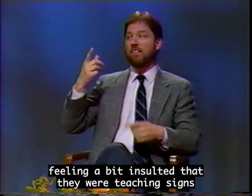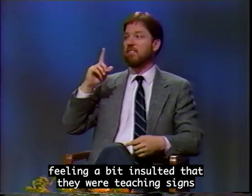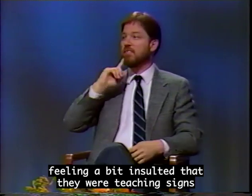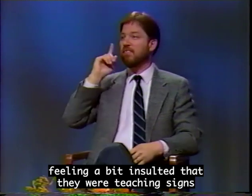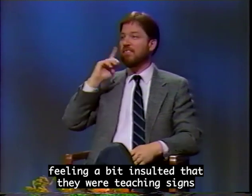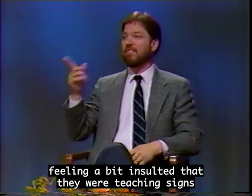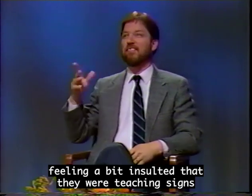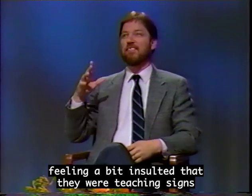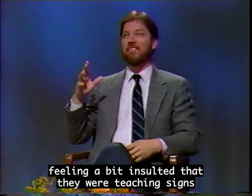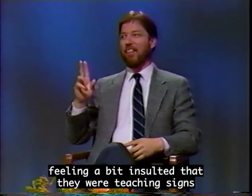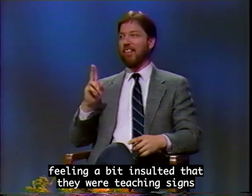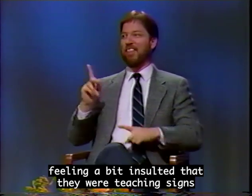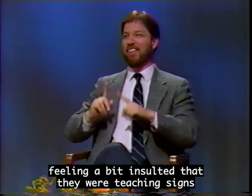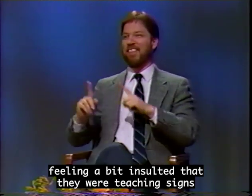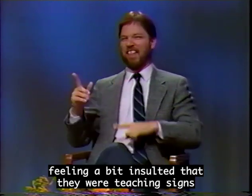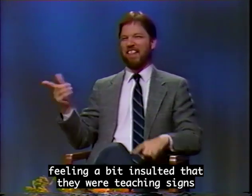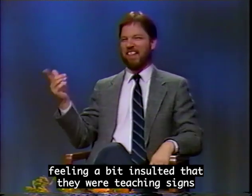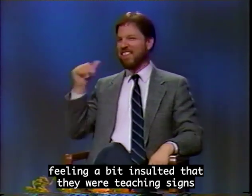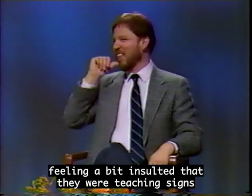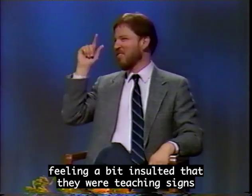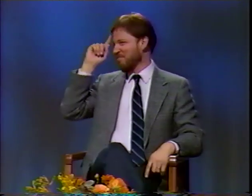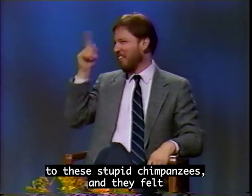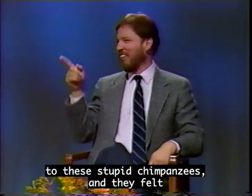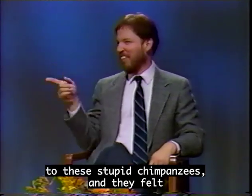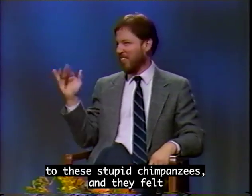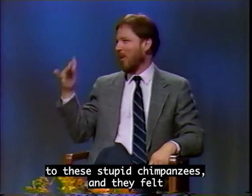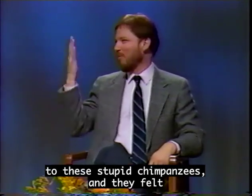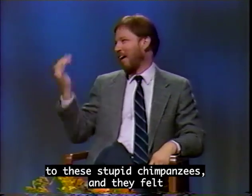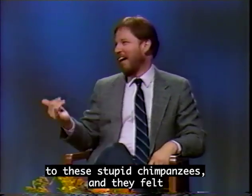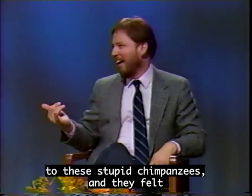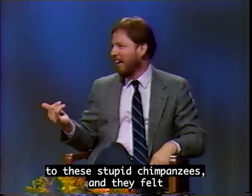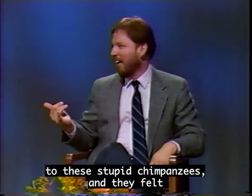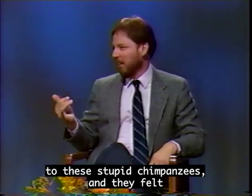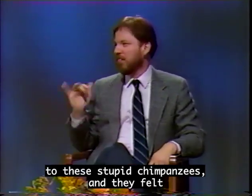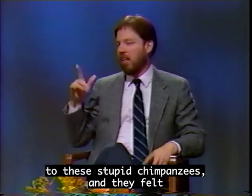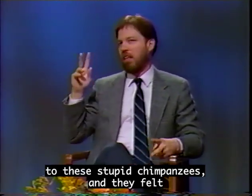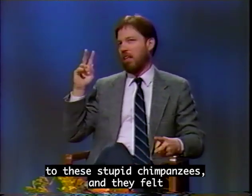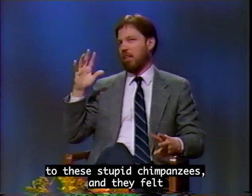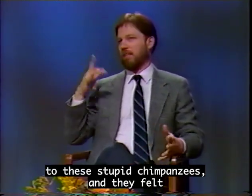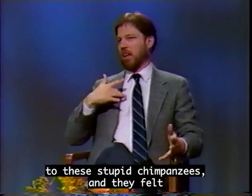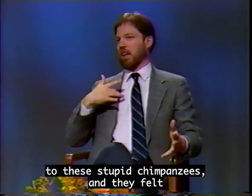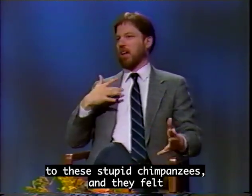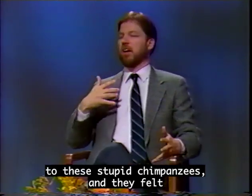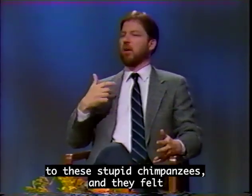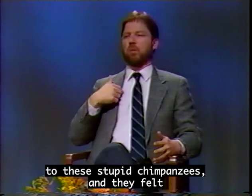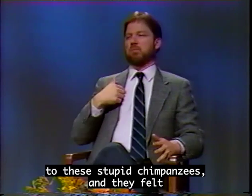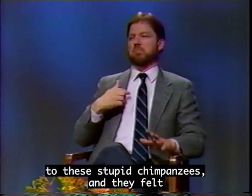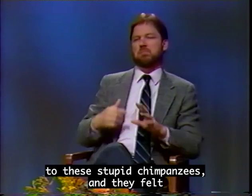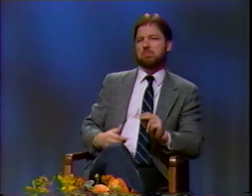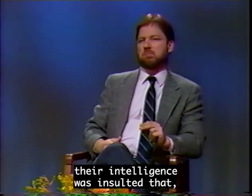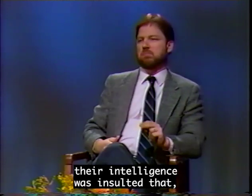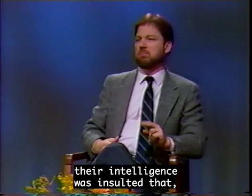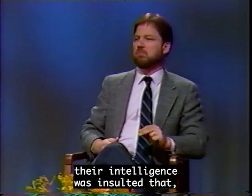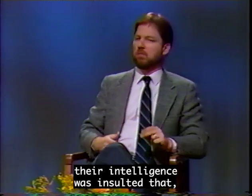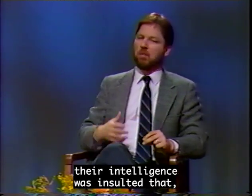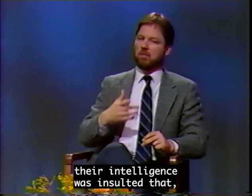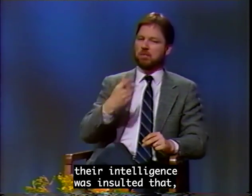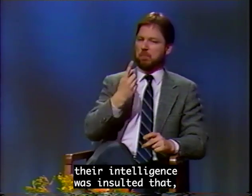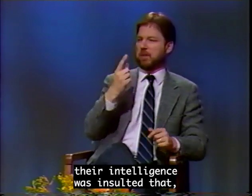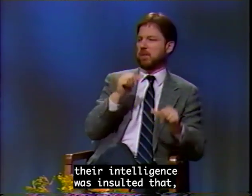bit insulted that they were teaching signs to these stupid chimpanzees, and they felt their intelligence was